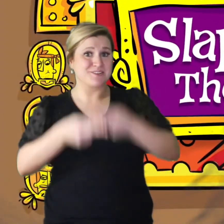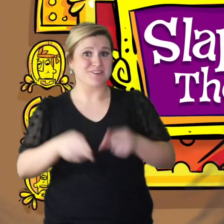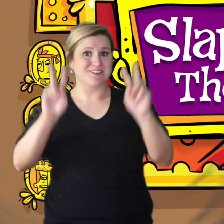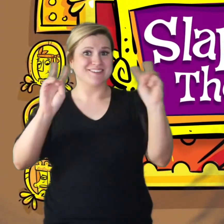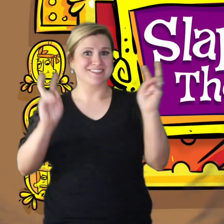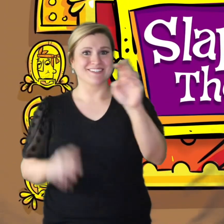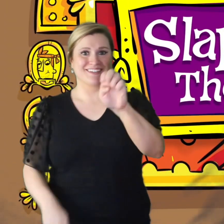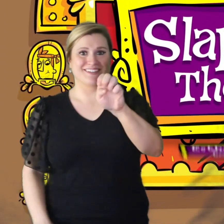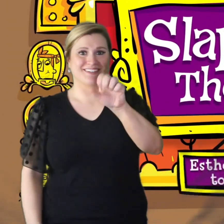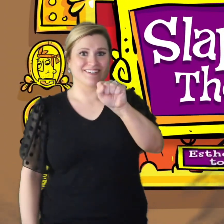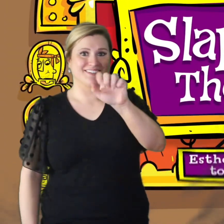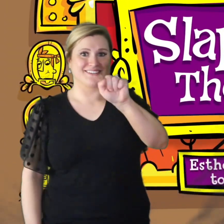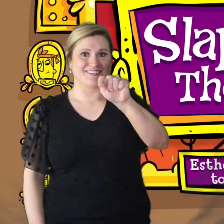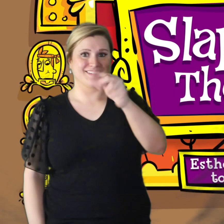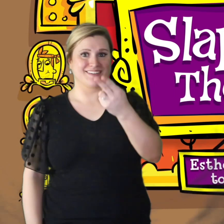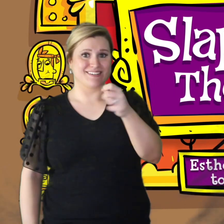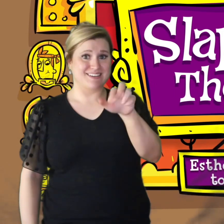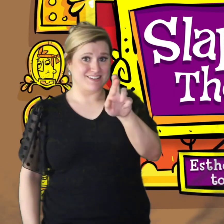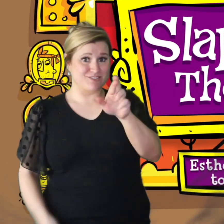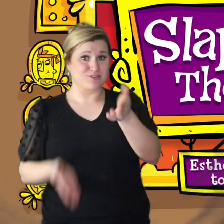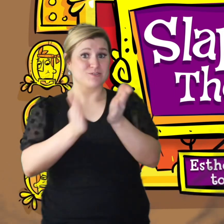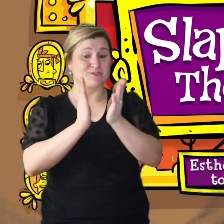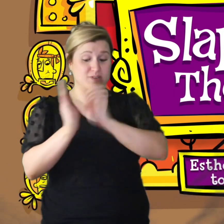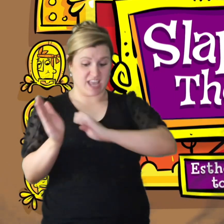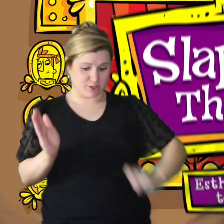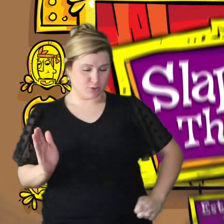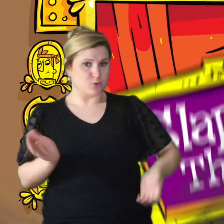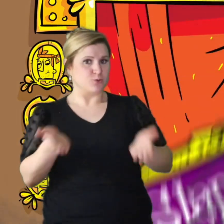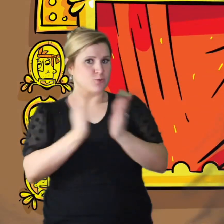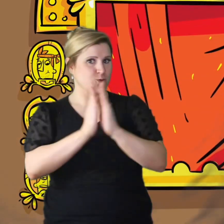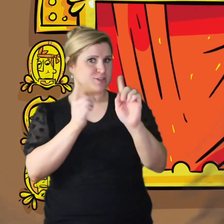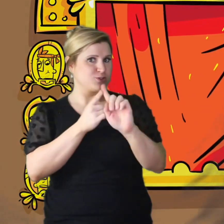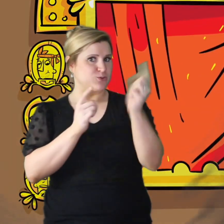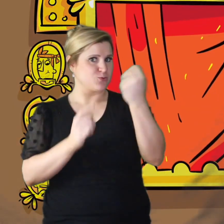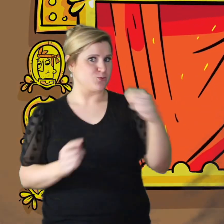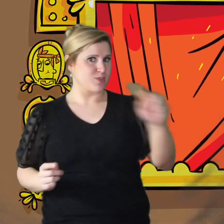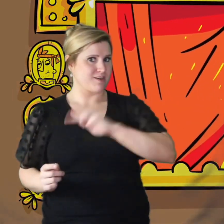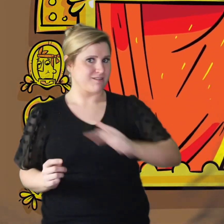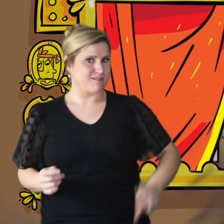Slapstick Theater. Esther's Request to the King.